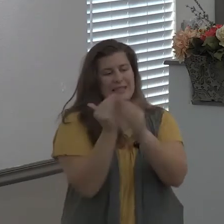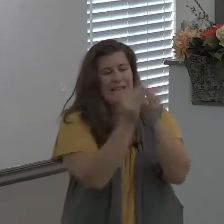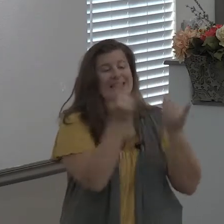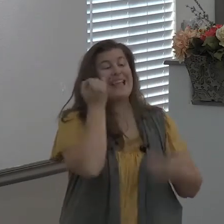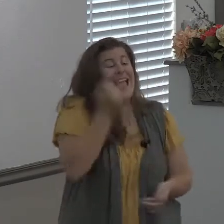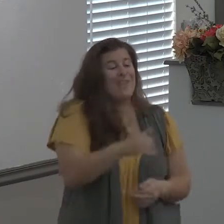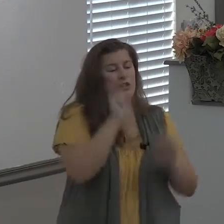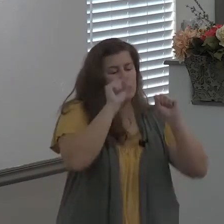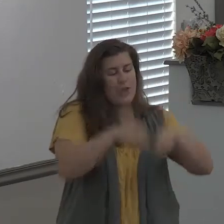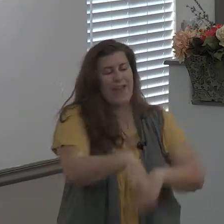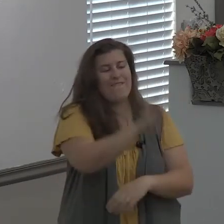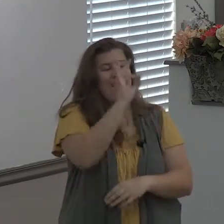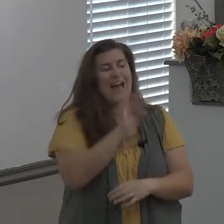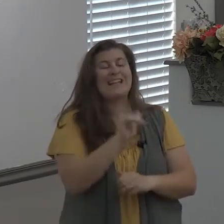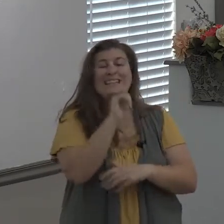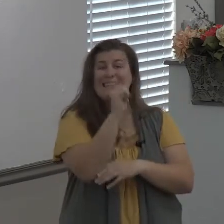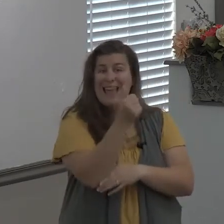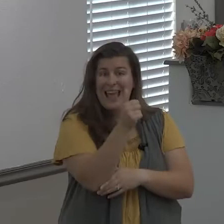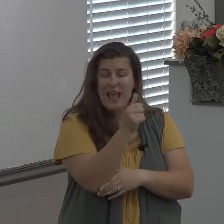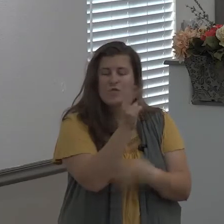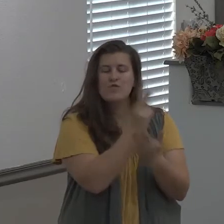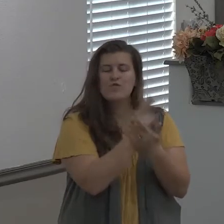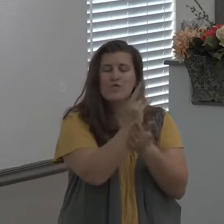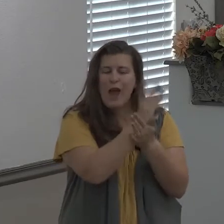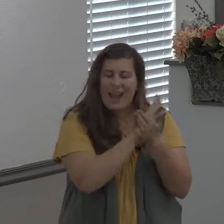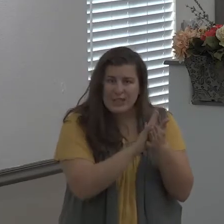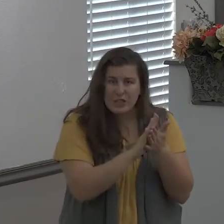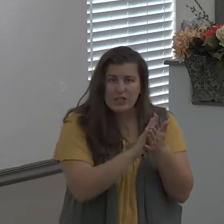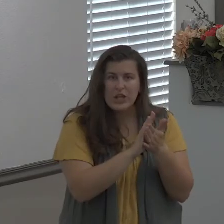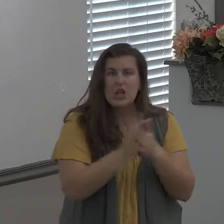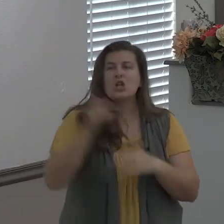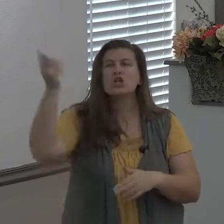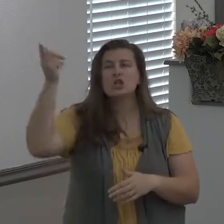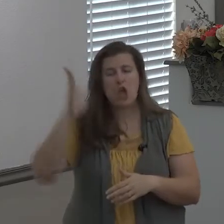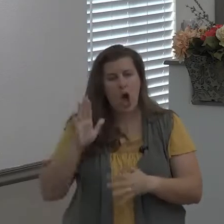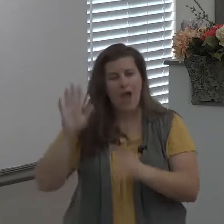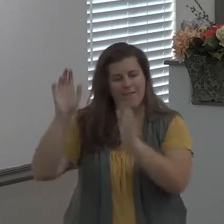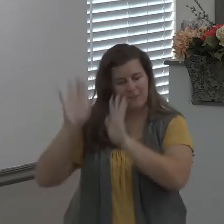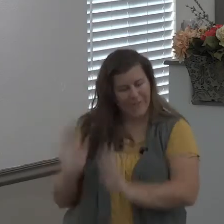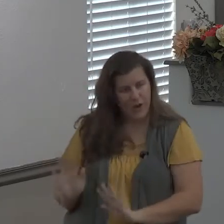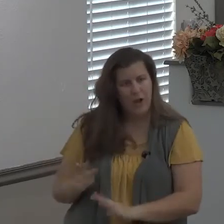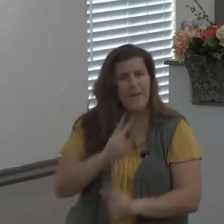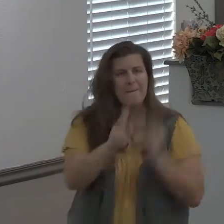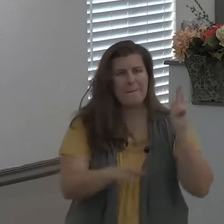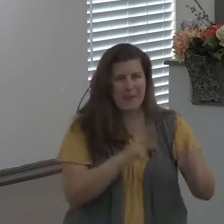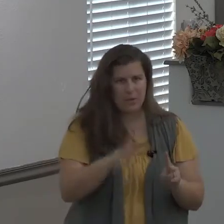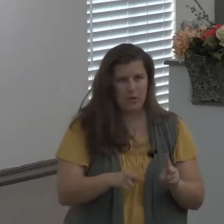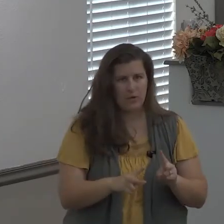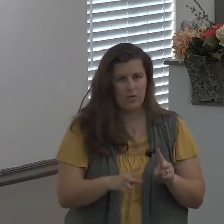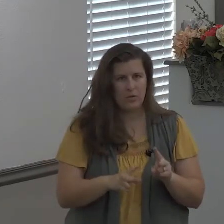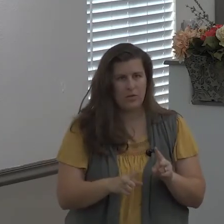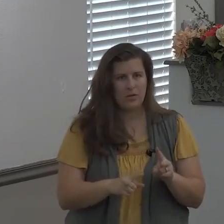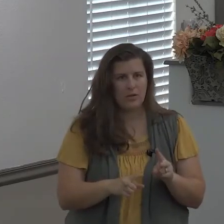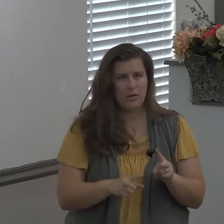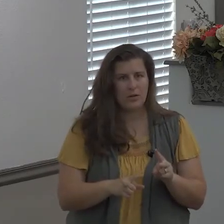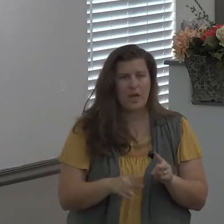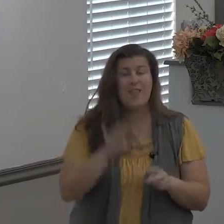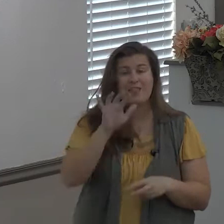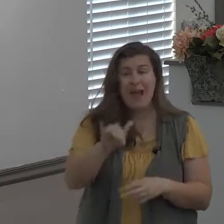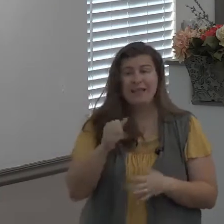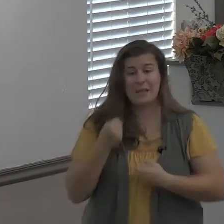I will spare them if there are but 10 godly, righteous, God-fearing